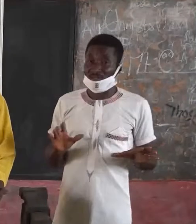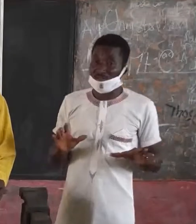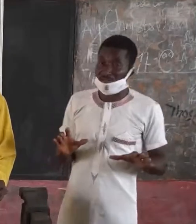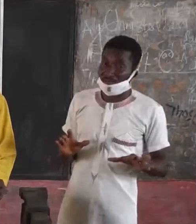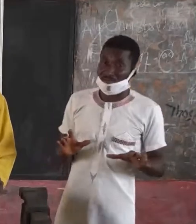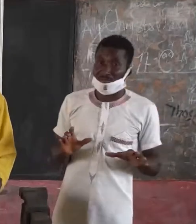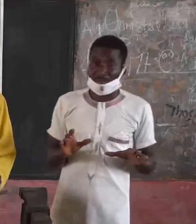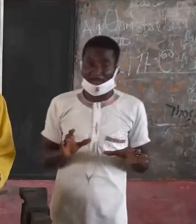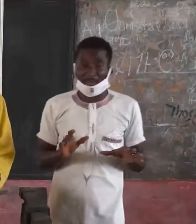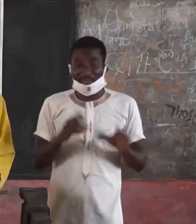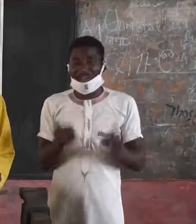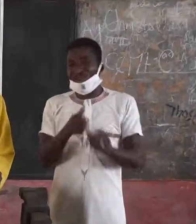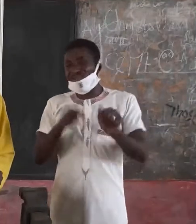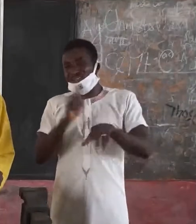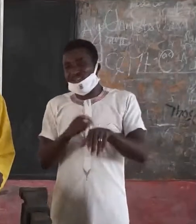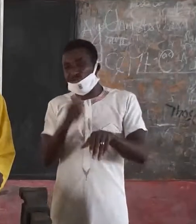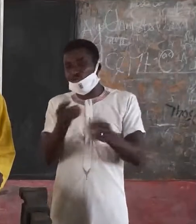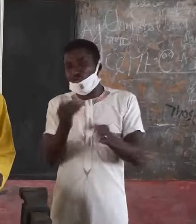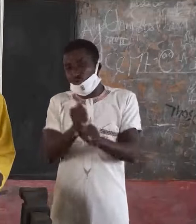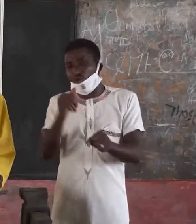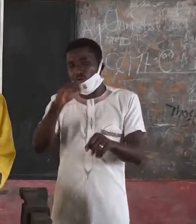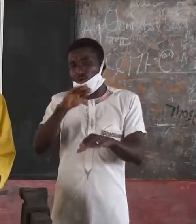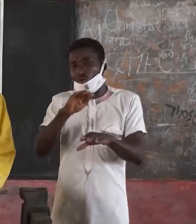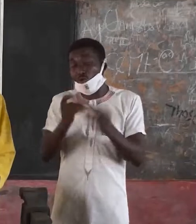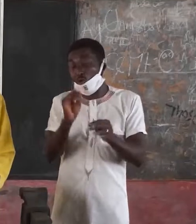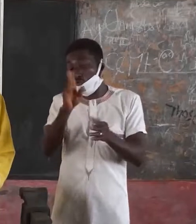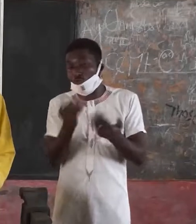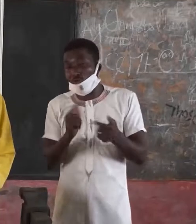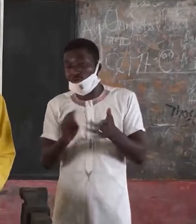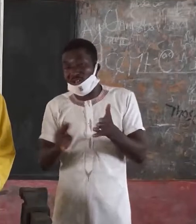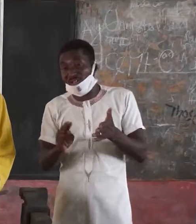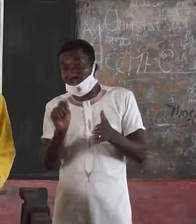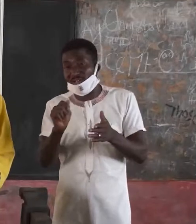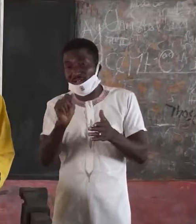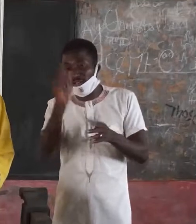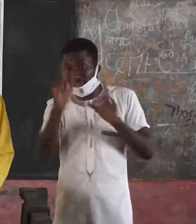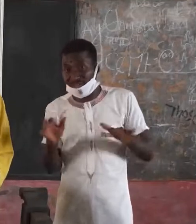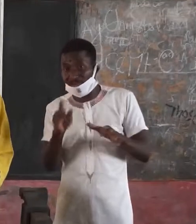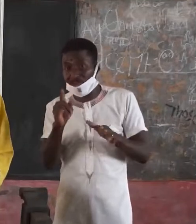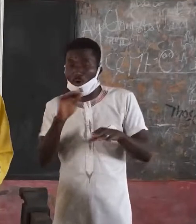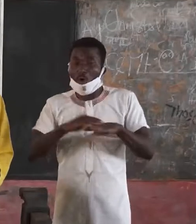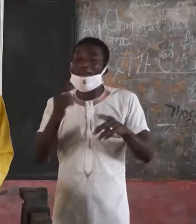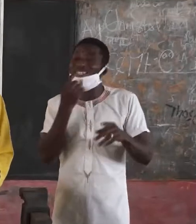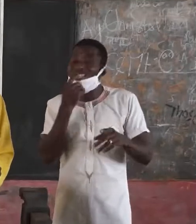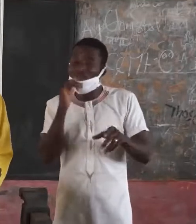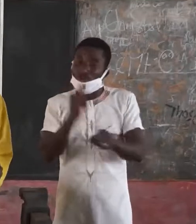exam has gone. Every time you work on, you write exam paper on metal work, you need to have